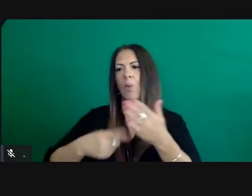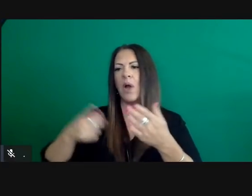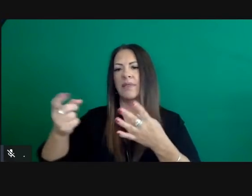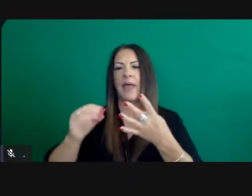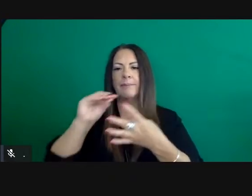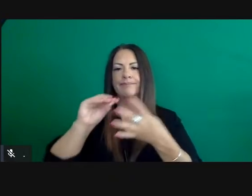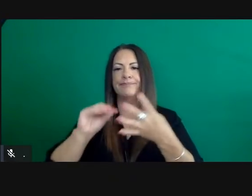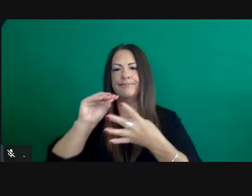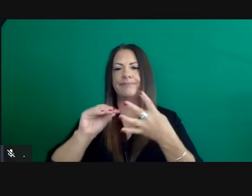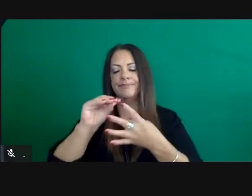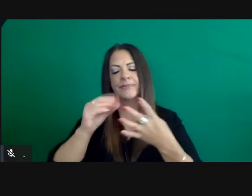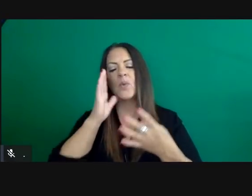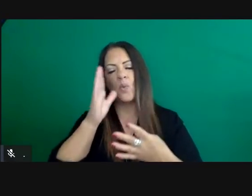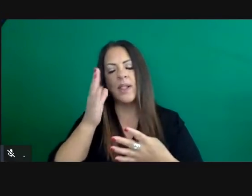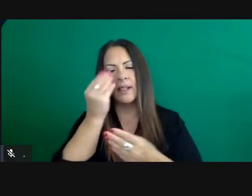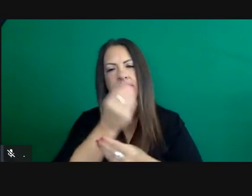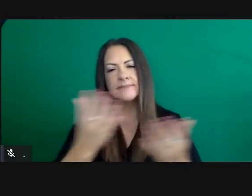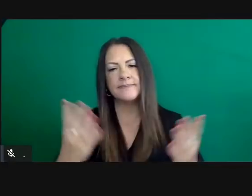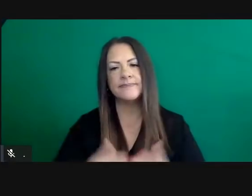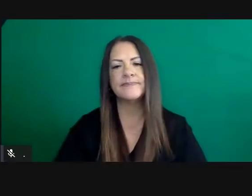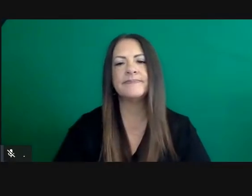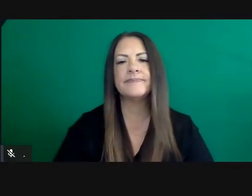Stephanie Elam, CNN.